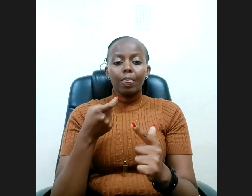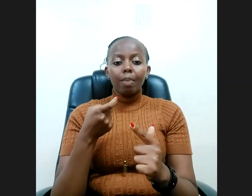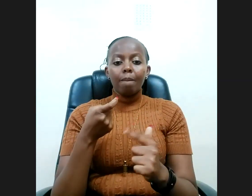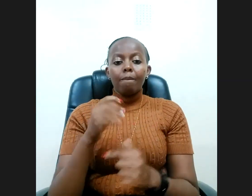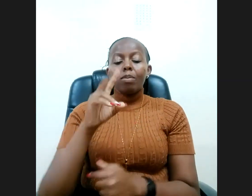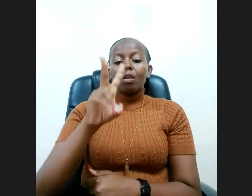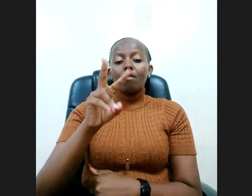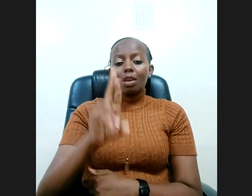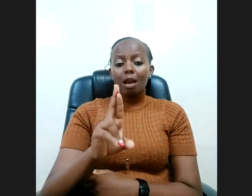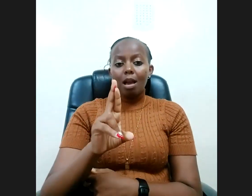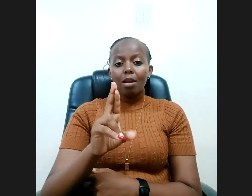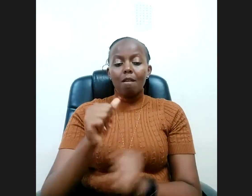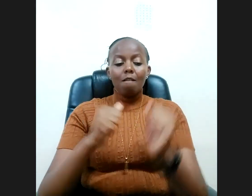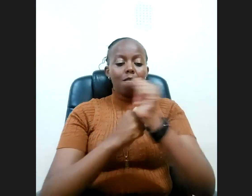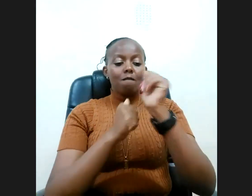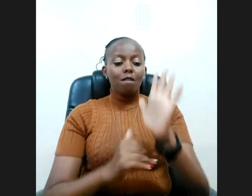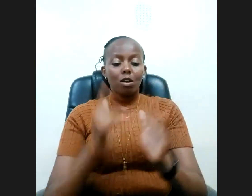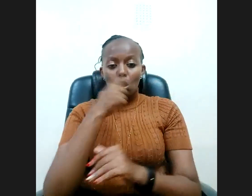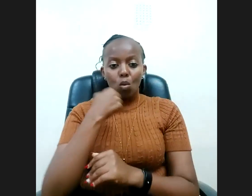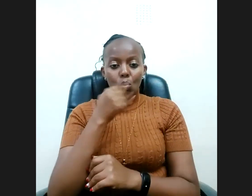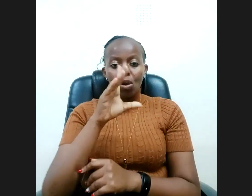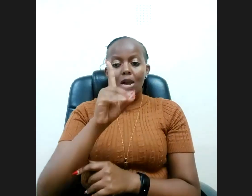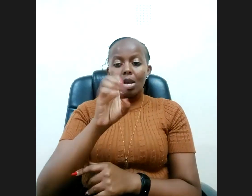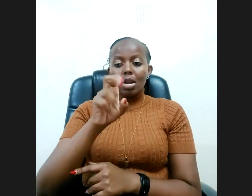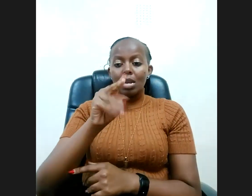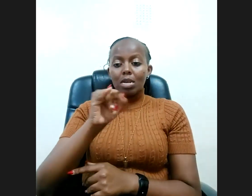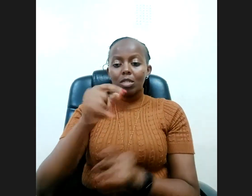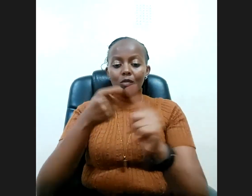The founder is Dennis Mogi from Kenya.